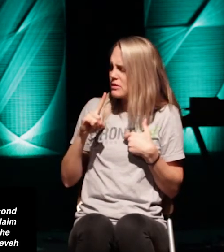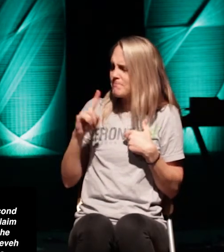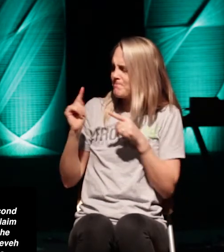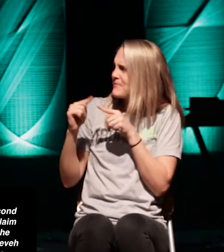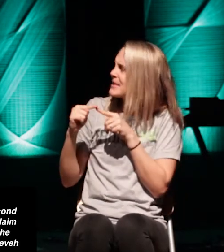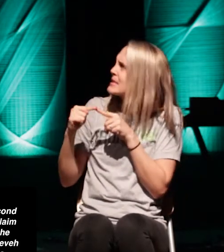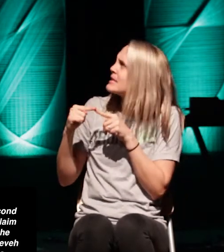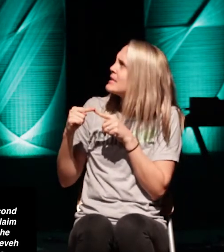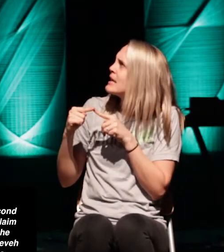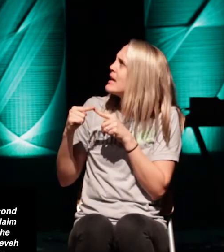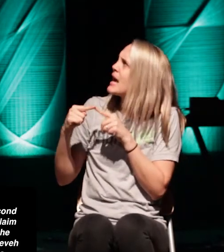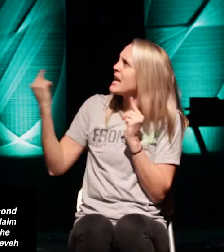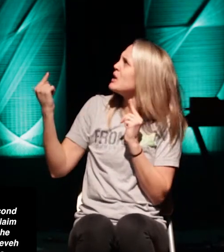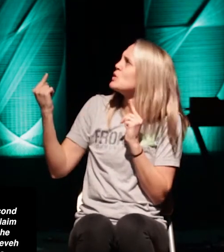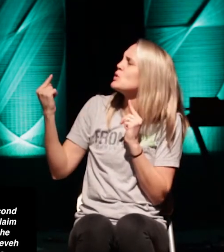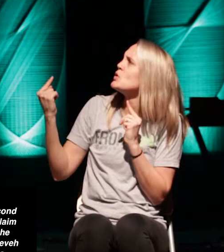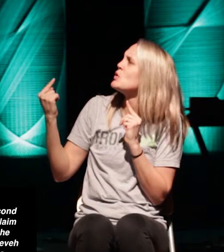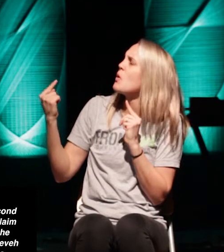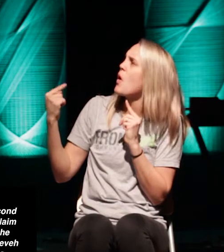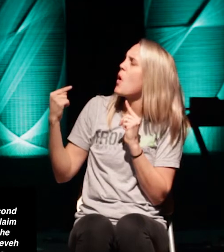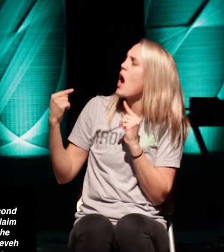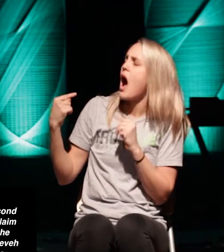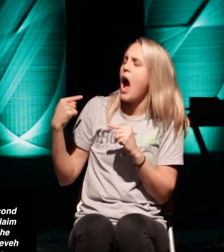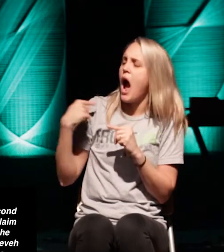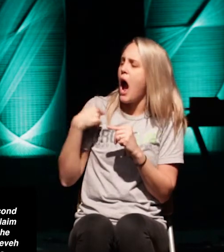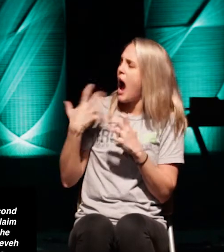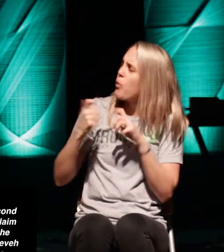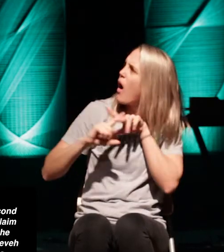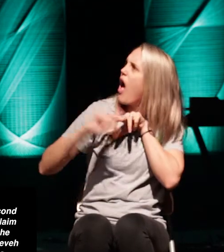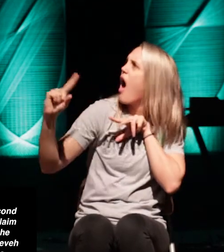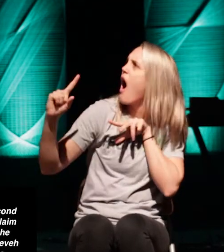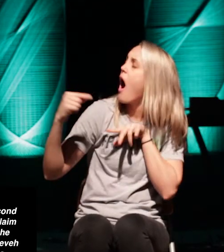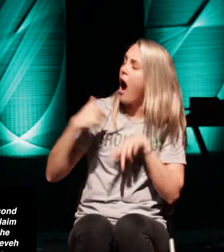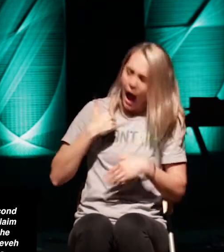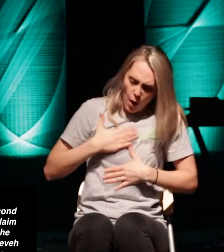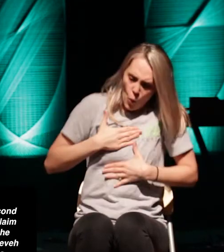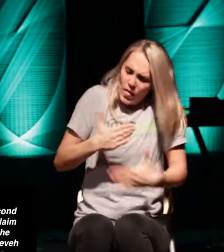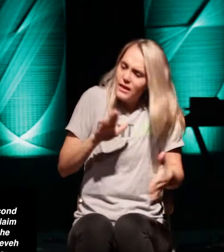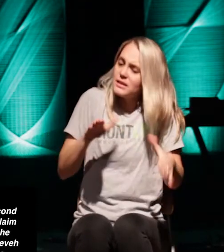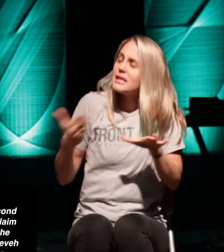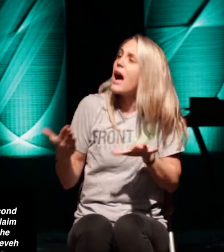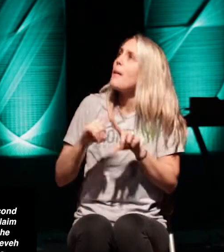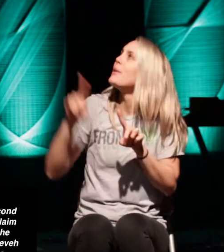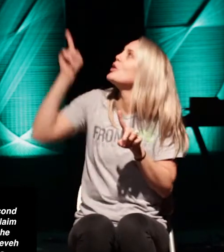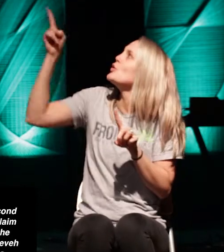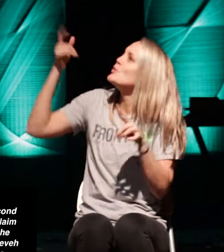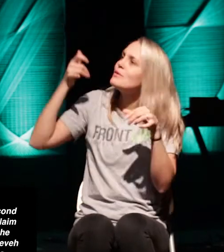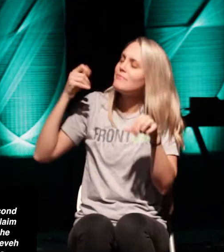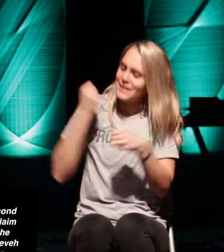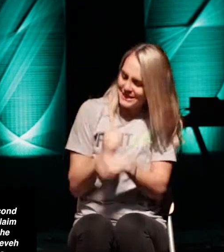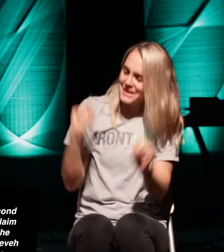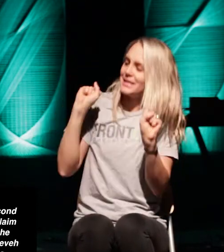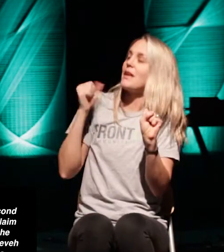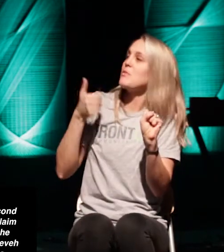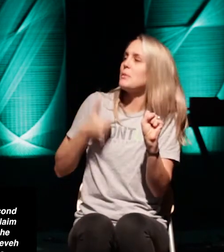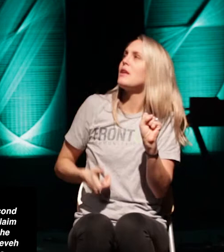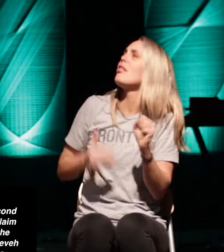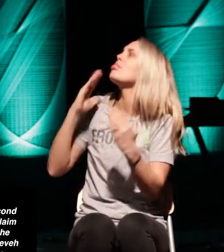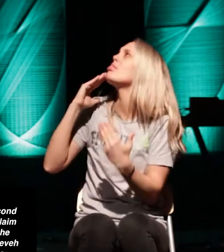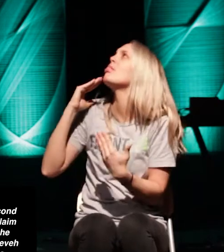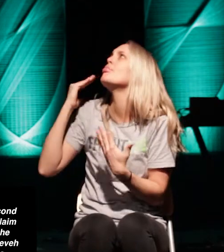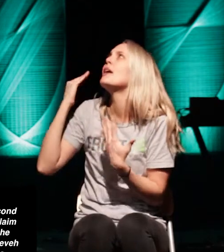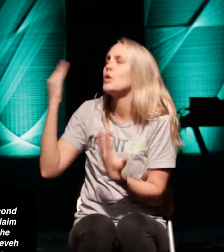away from you, I was willing to die and they threw me overboard and you saved me. Thank